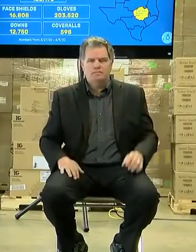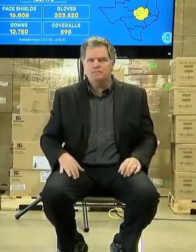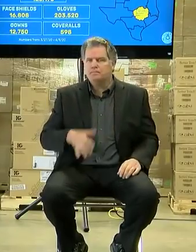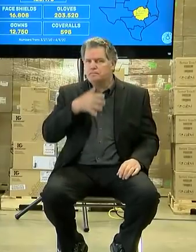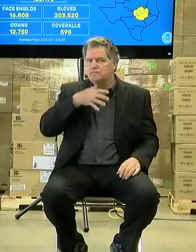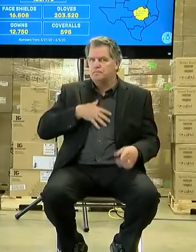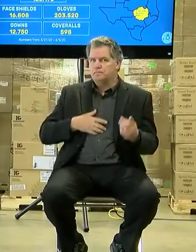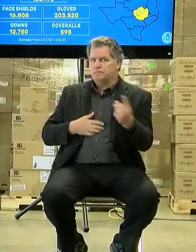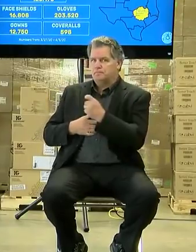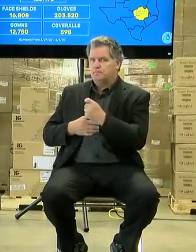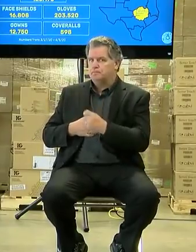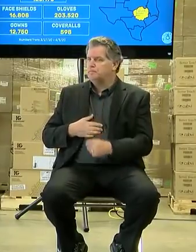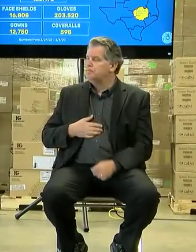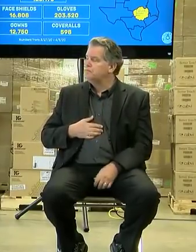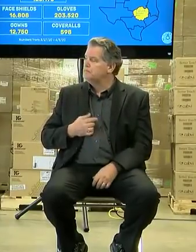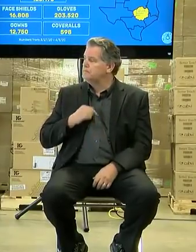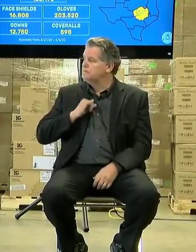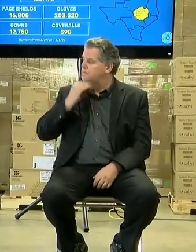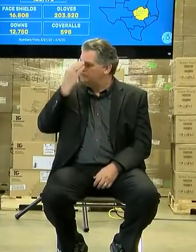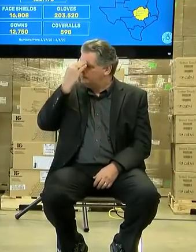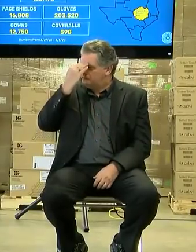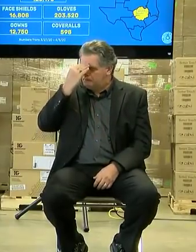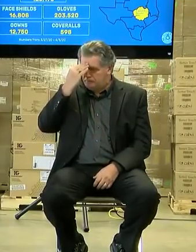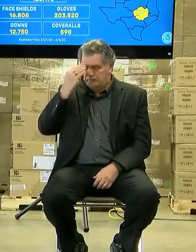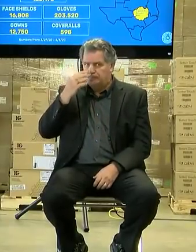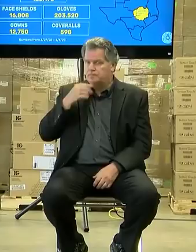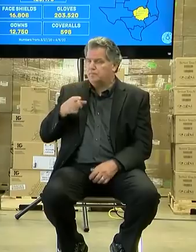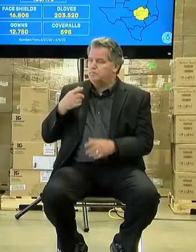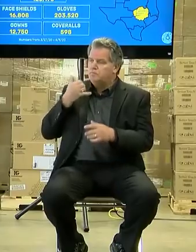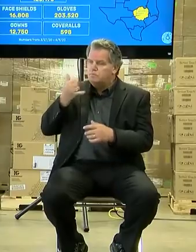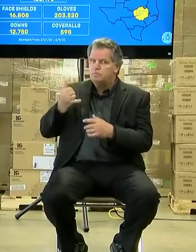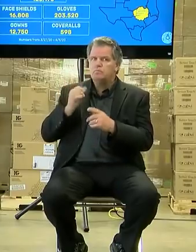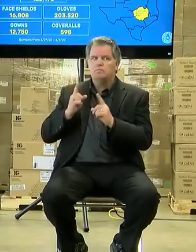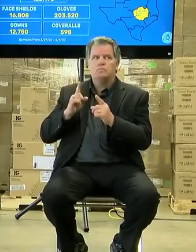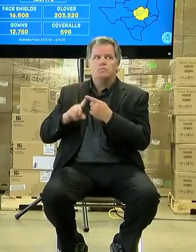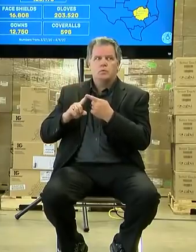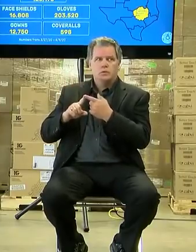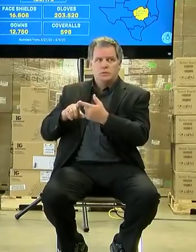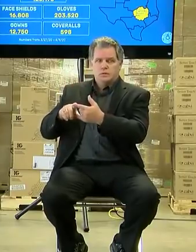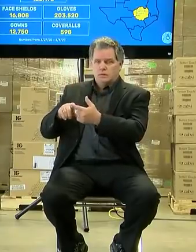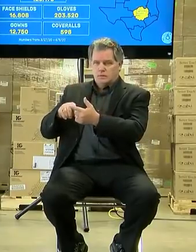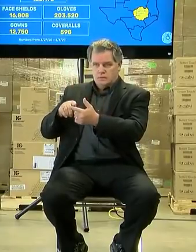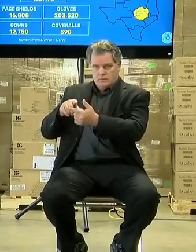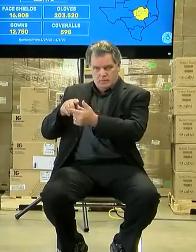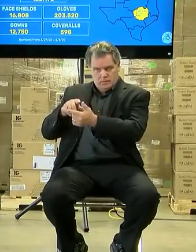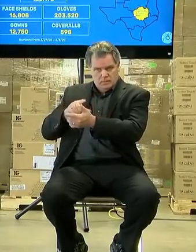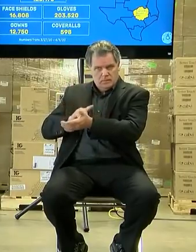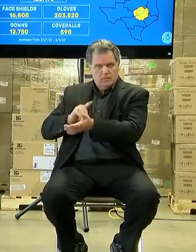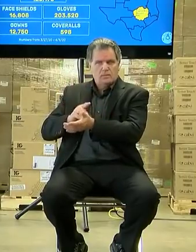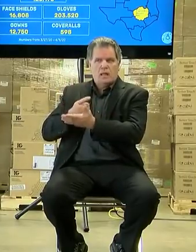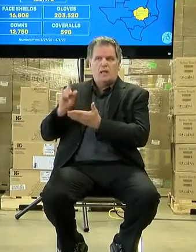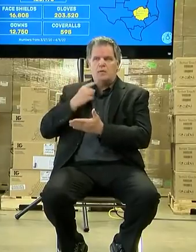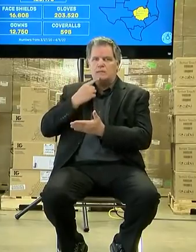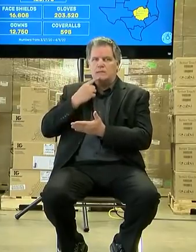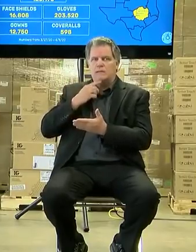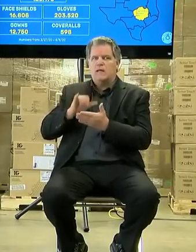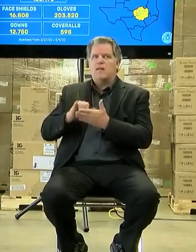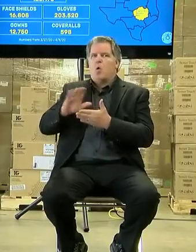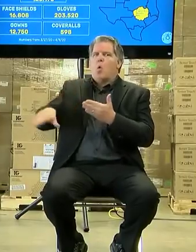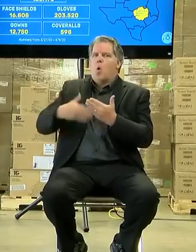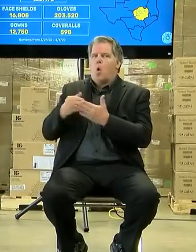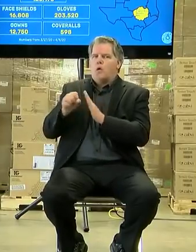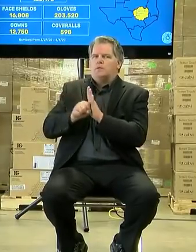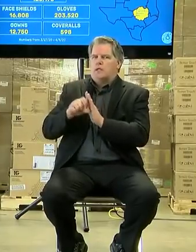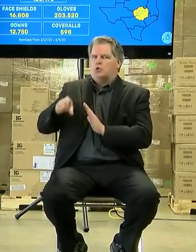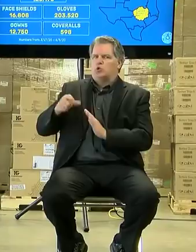So I know had a phone call with Dr. Ppe Supplies last week, and he had previously said that like all states should have